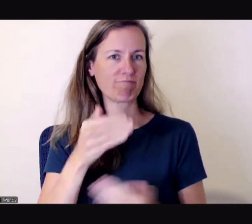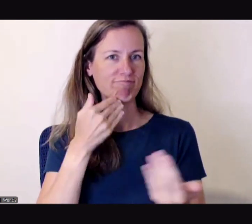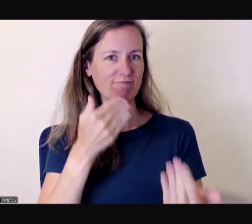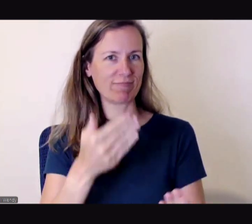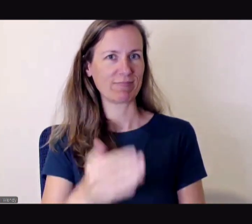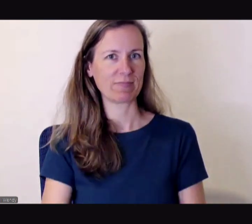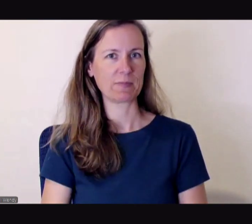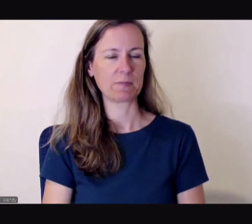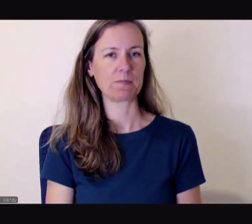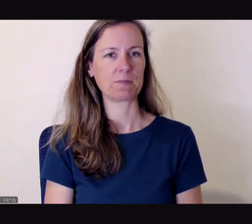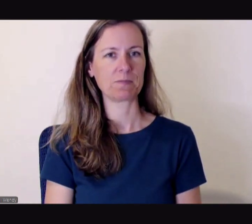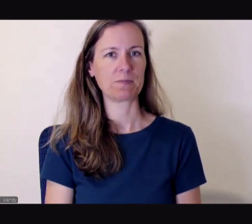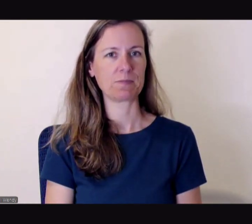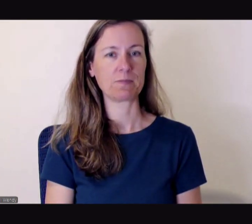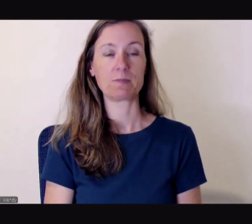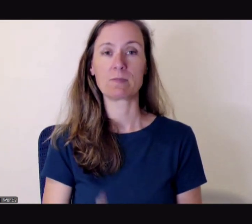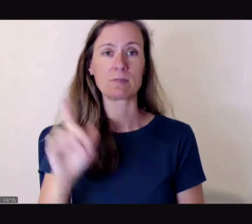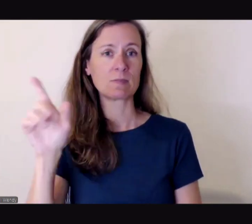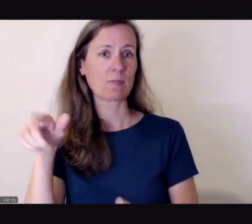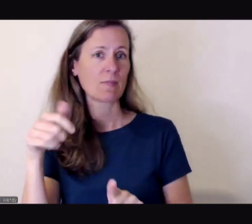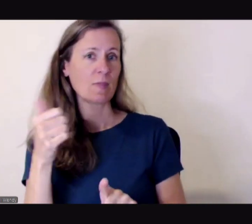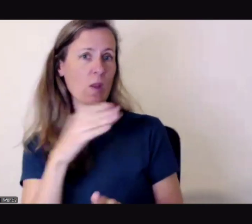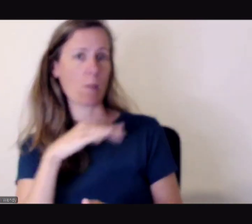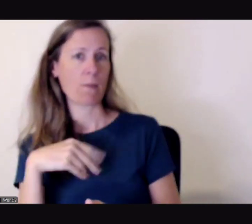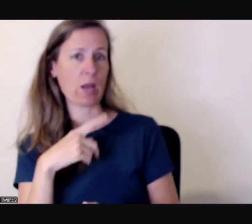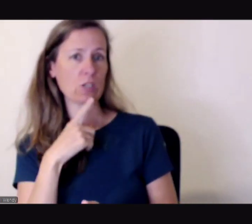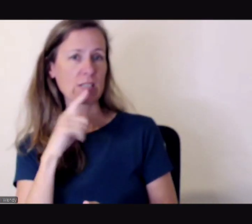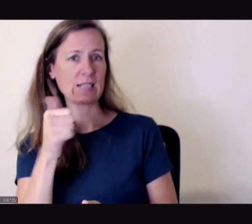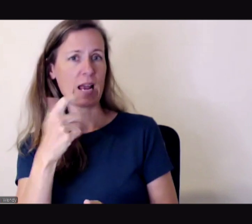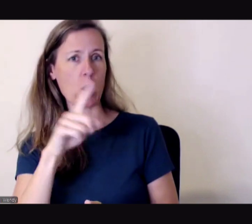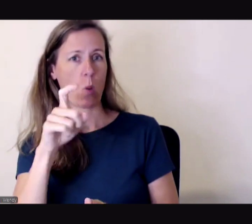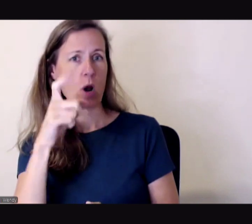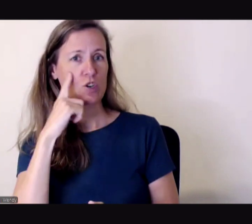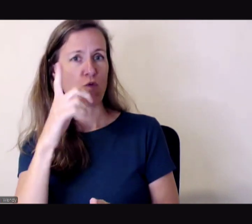Any questions for the Cheverly Day Committee?